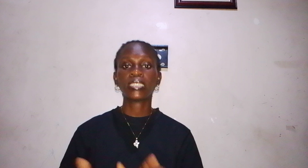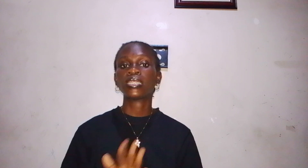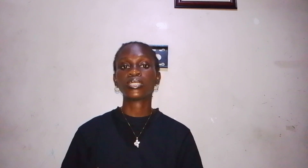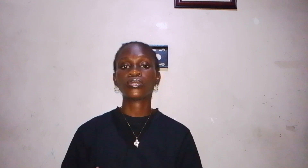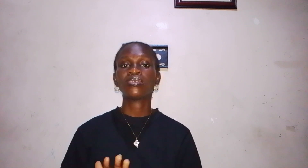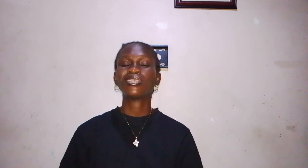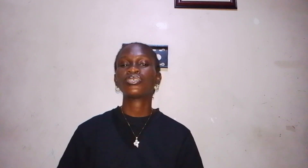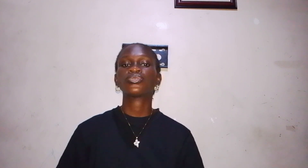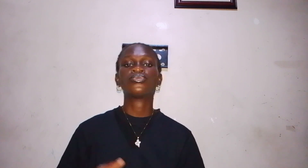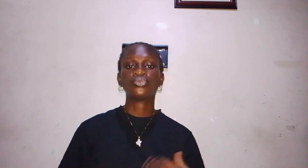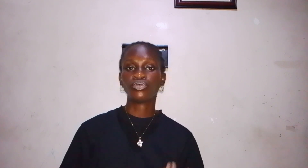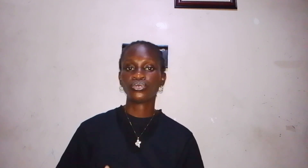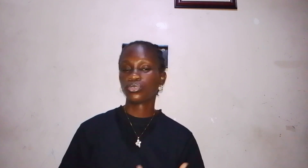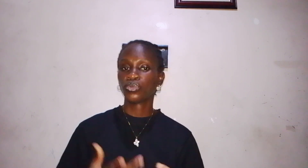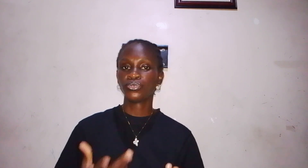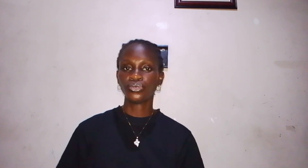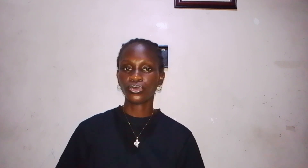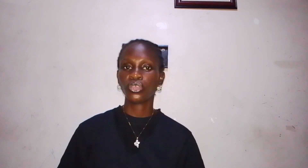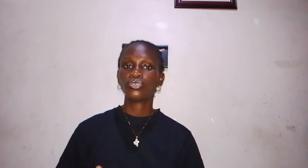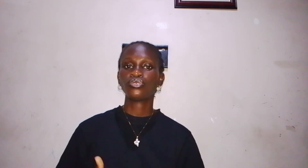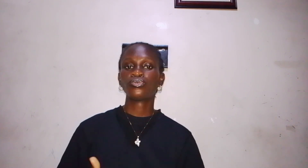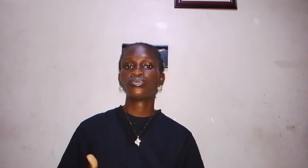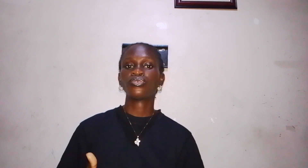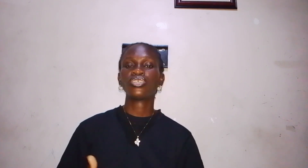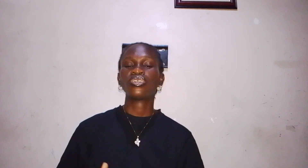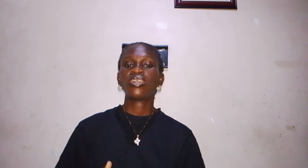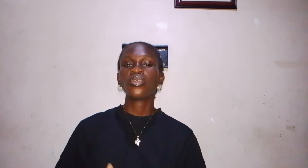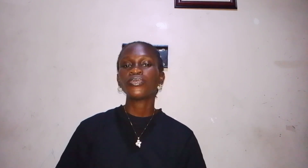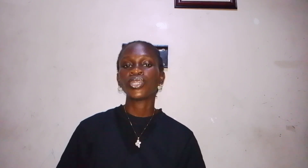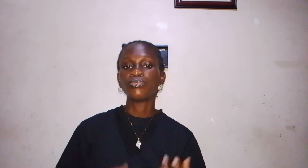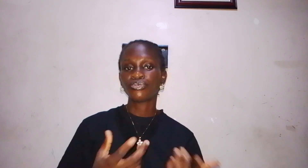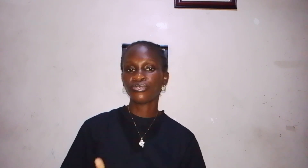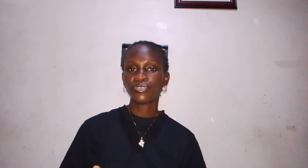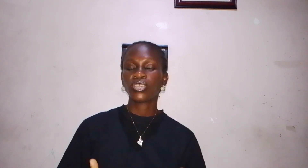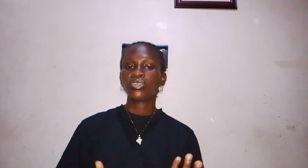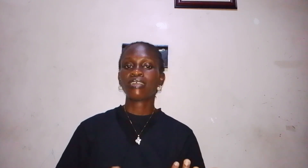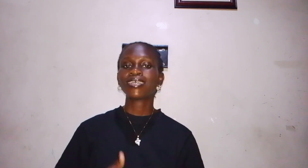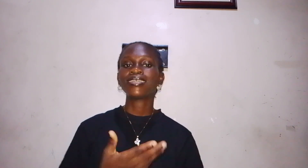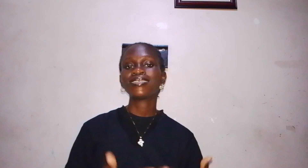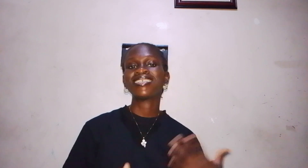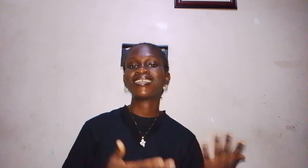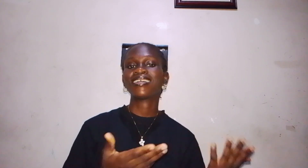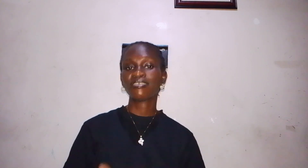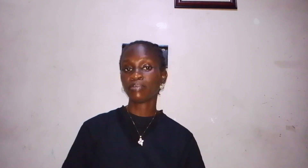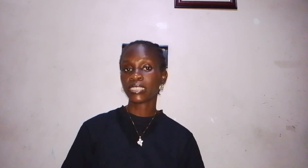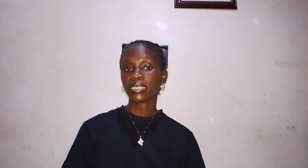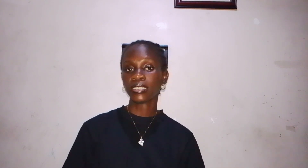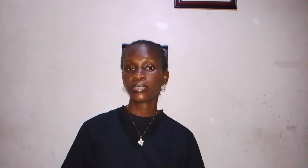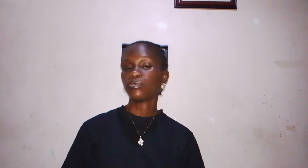alphabet in NSL is just to groom you, to help you grow, to help you improve. After learning the alphabet in NSL,